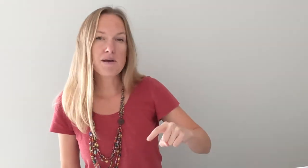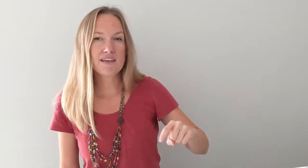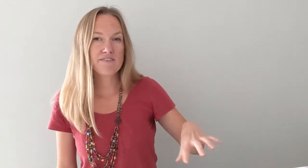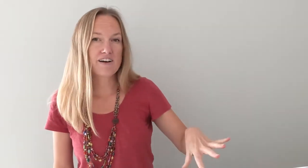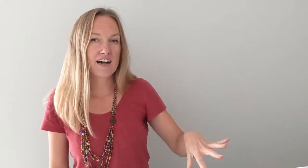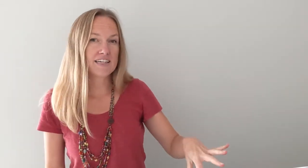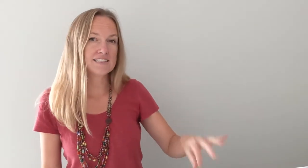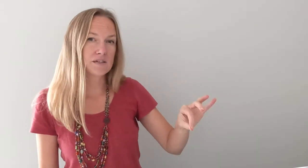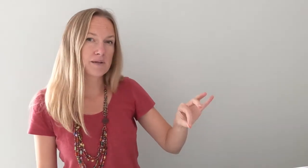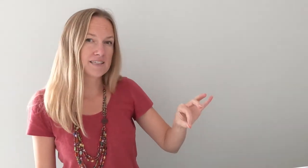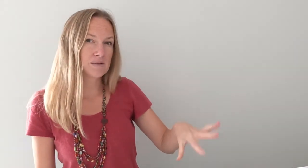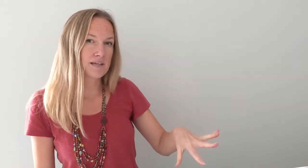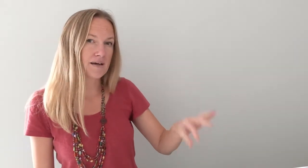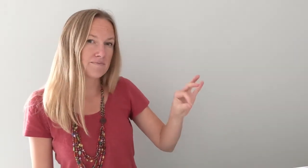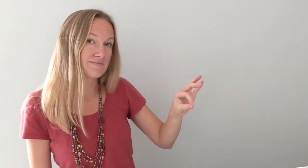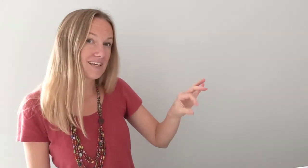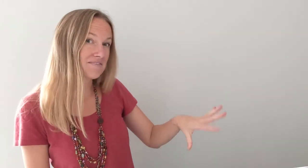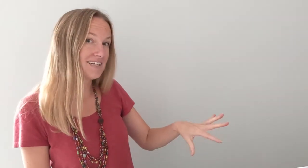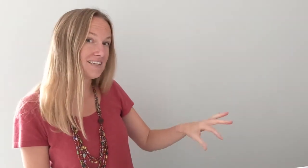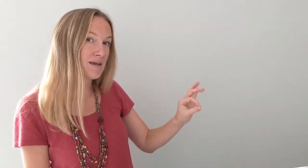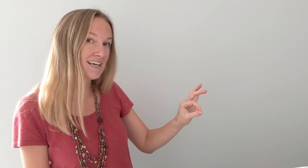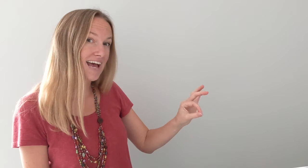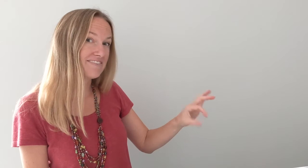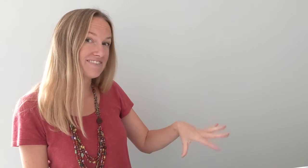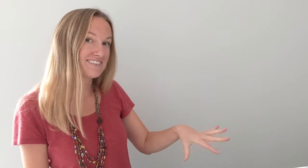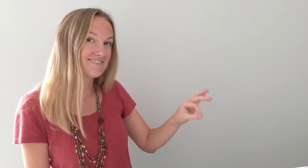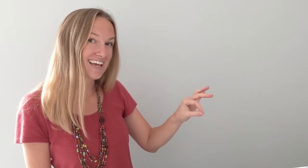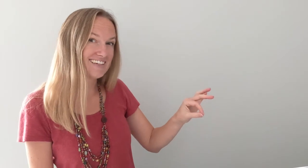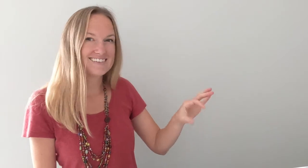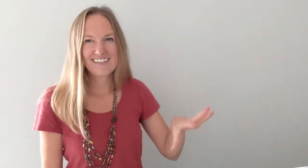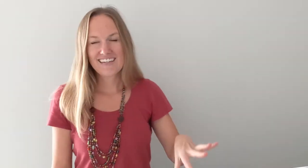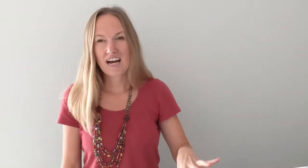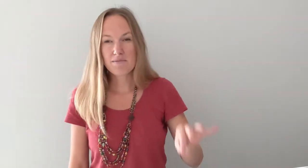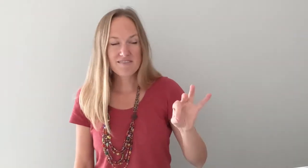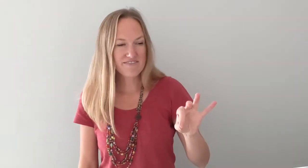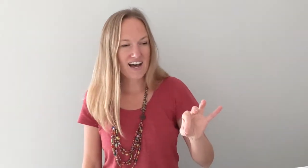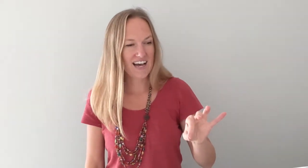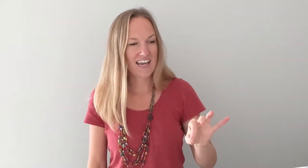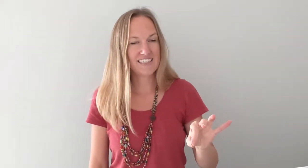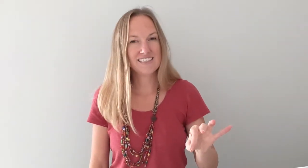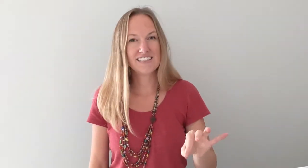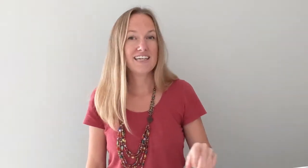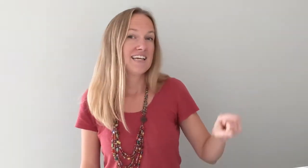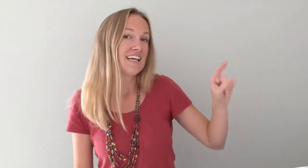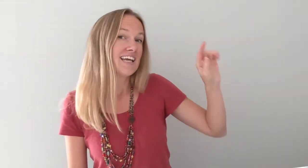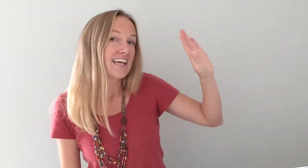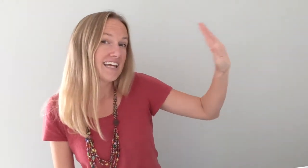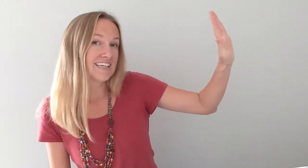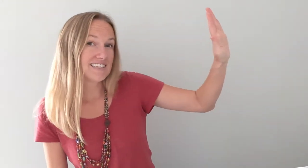then find. It's like you're picking something up and conveniently making an F. Okay, come and find